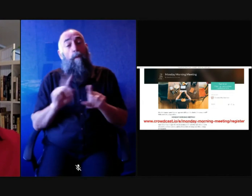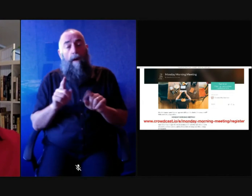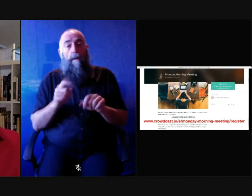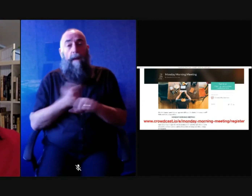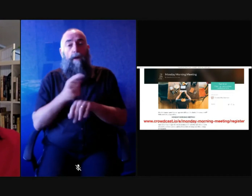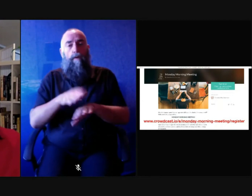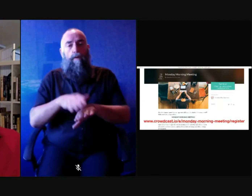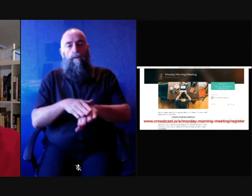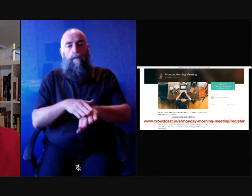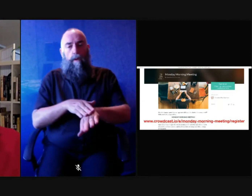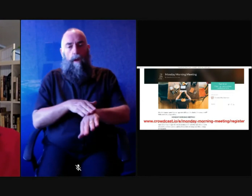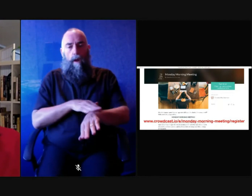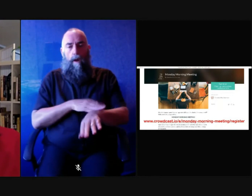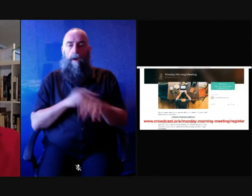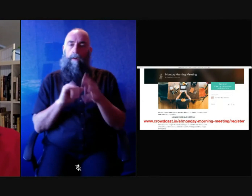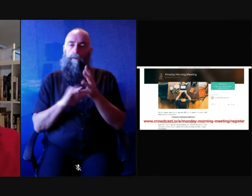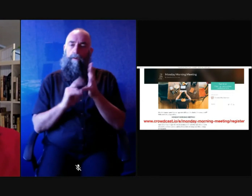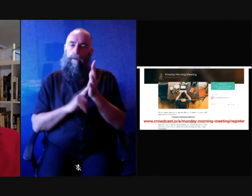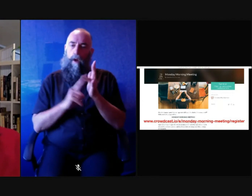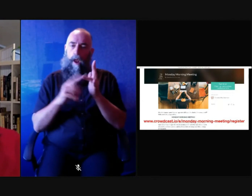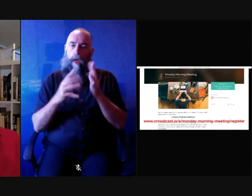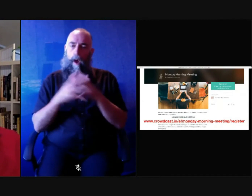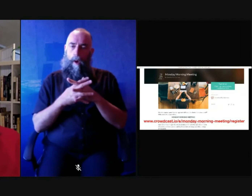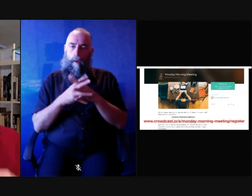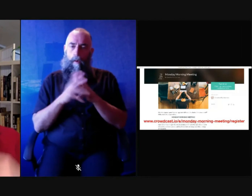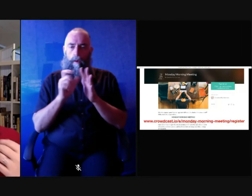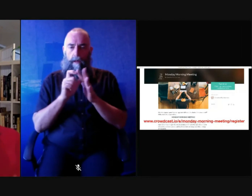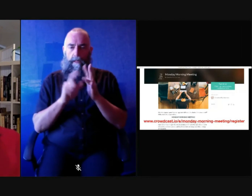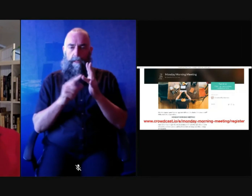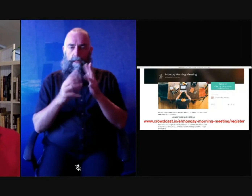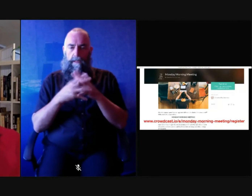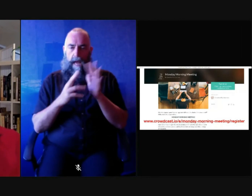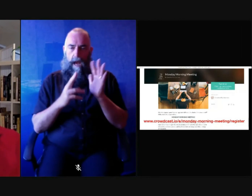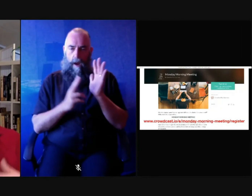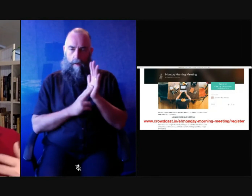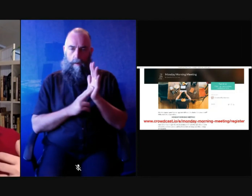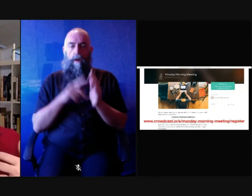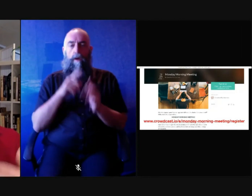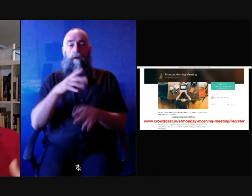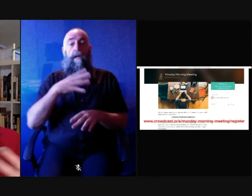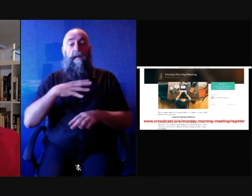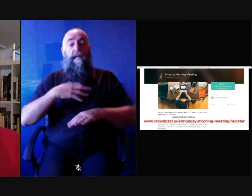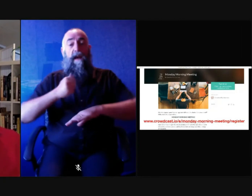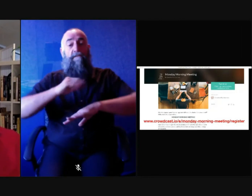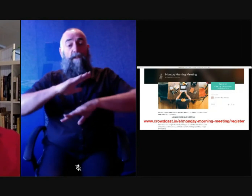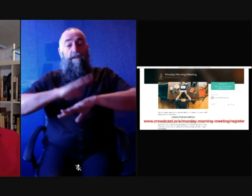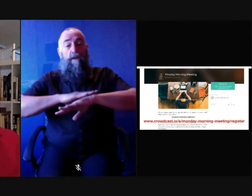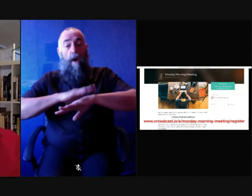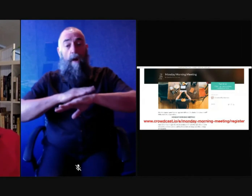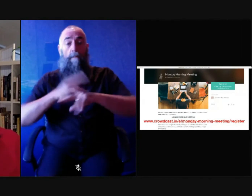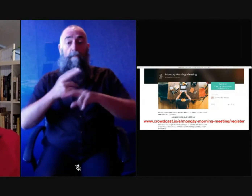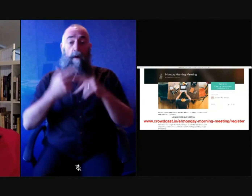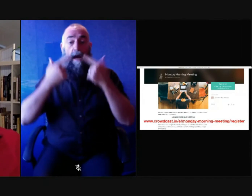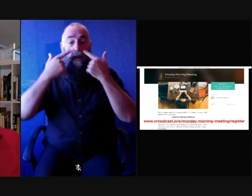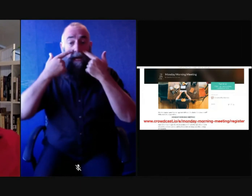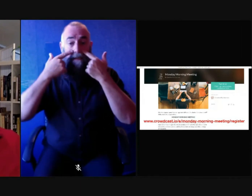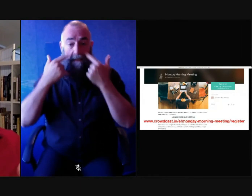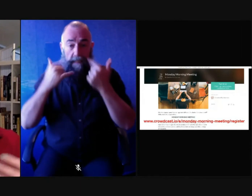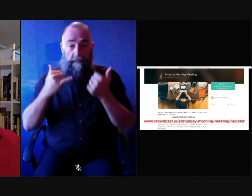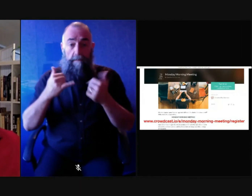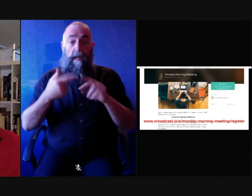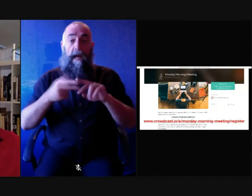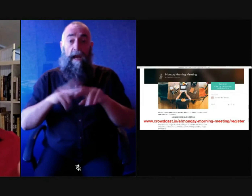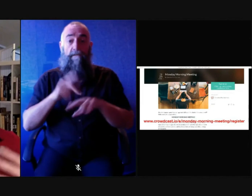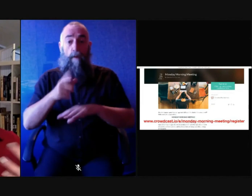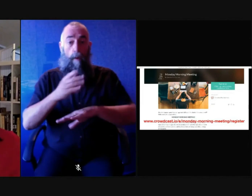bit and just take our time to assess whether or not what we are doing is working and whether or